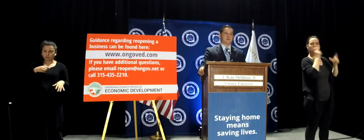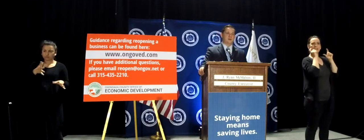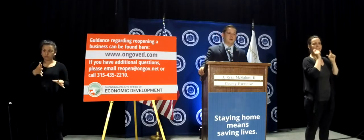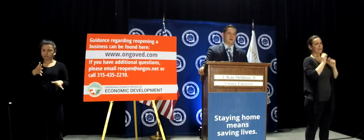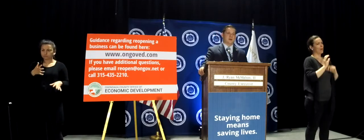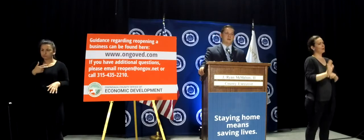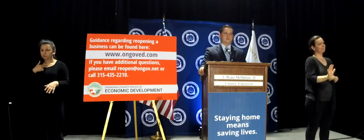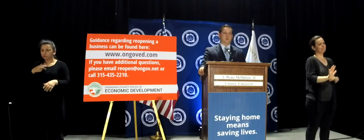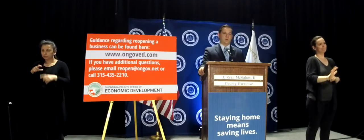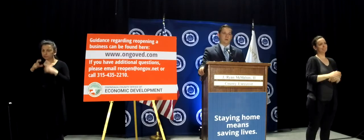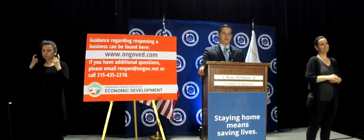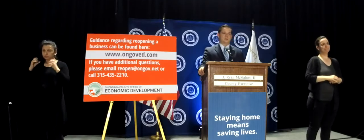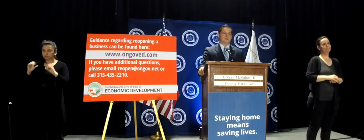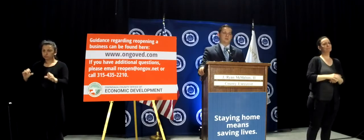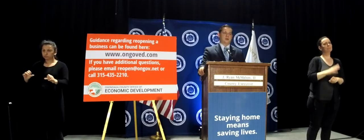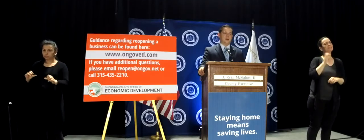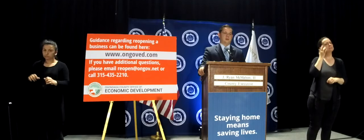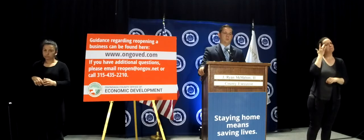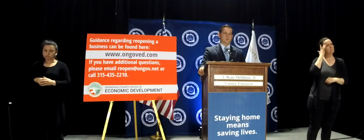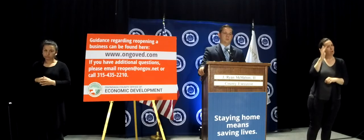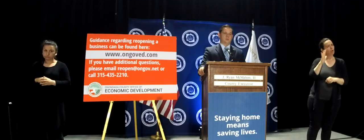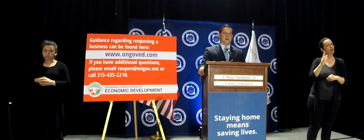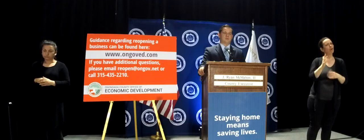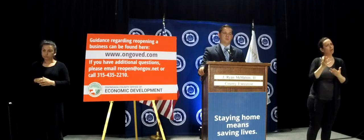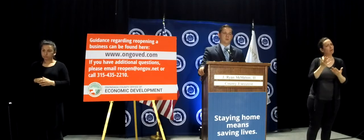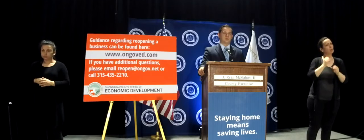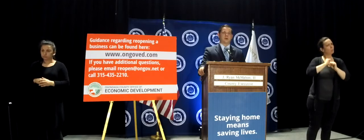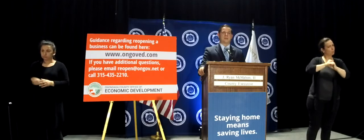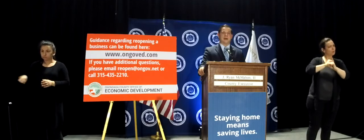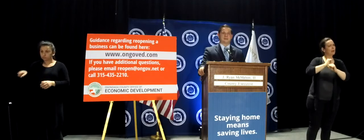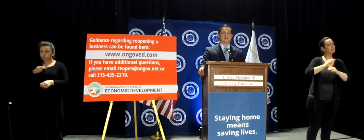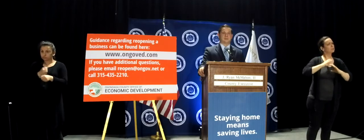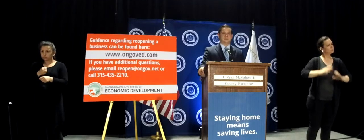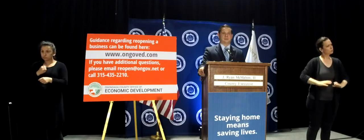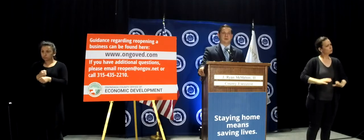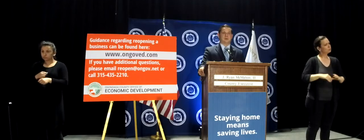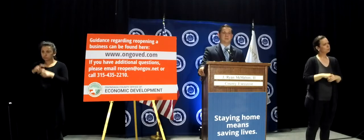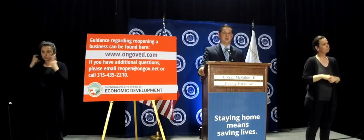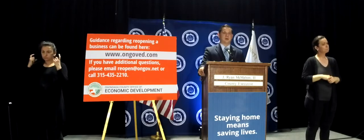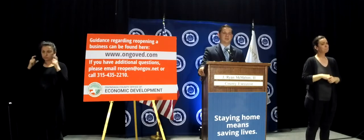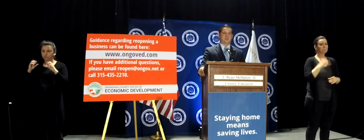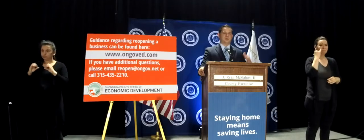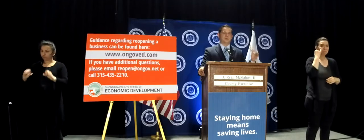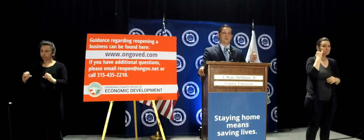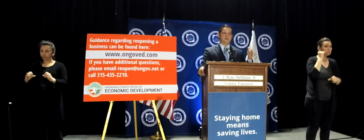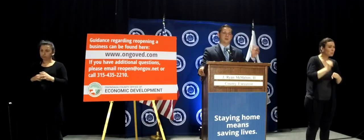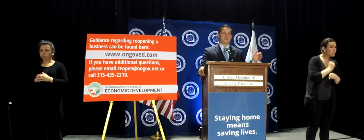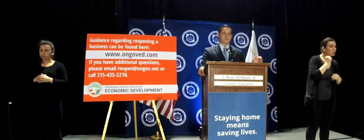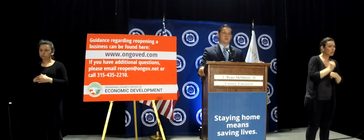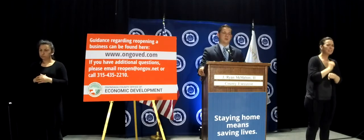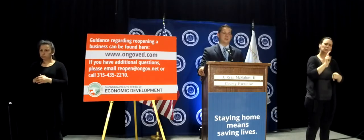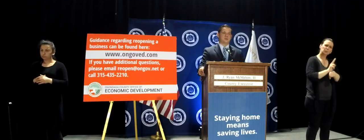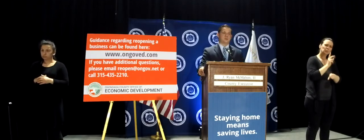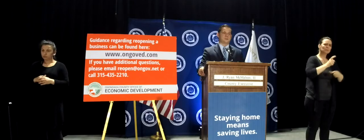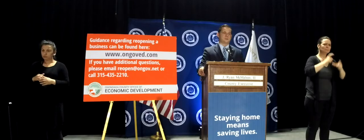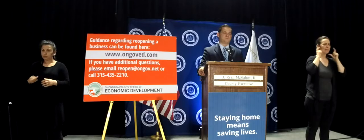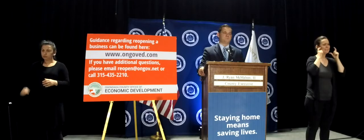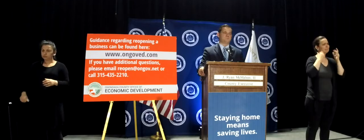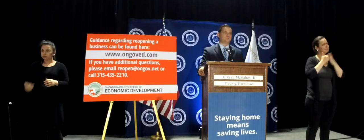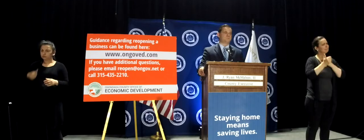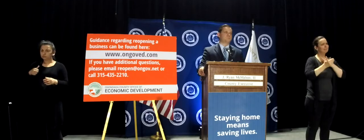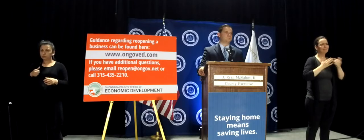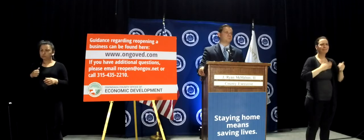just if they're working, have your folks wearing a mask. Make our job a little bit easier as a community to get through